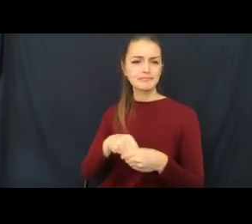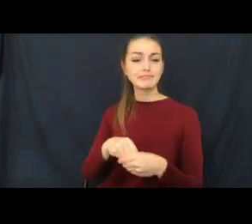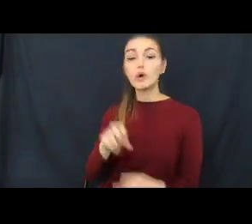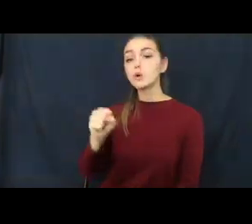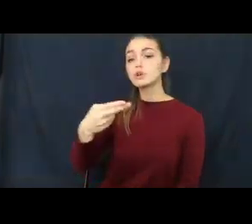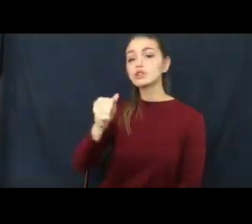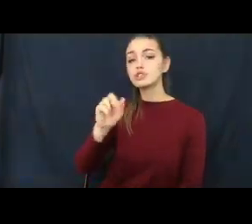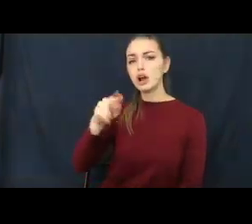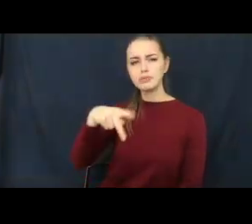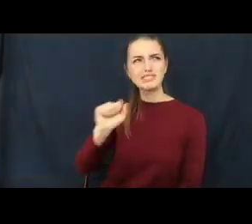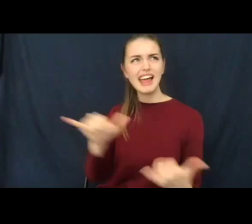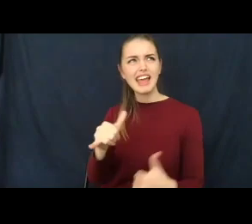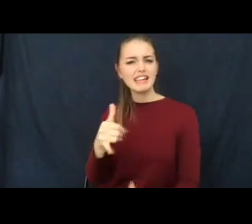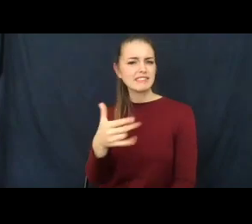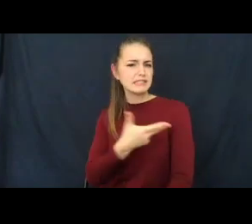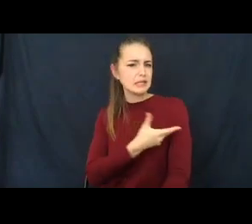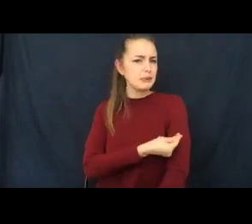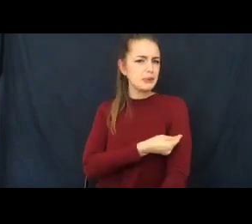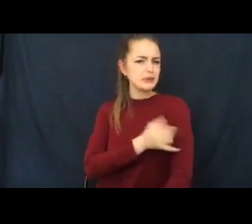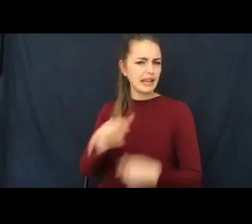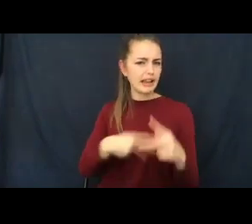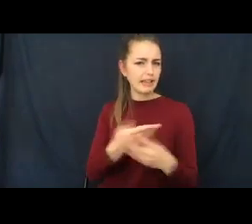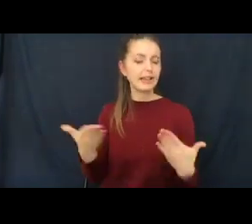and things? yes, that's like medical waste. Okay. Yep.